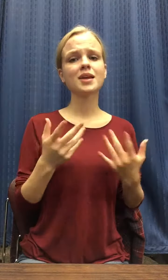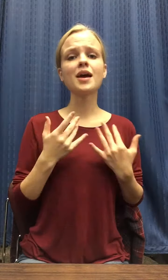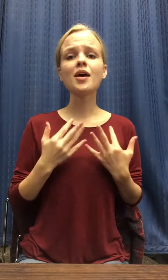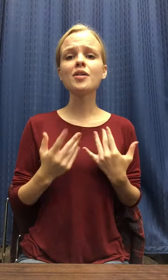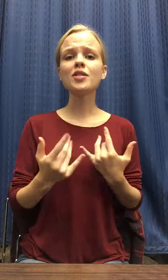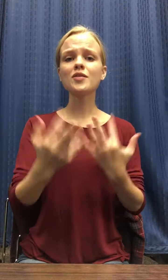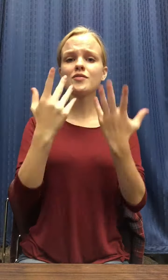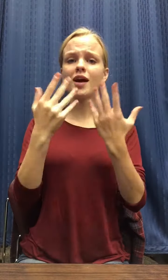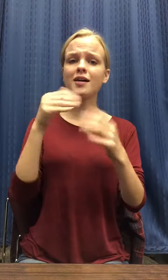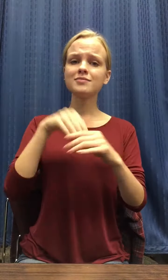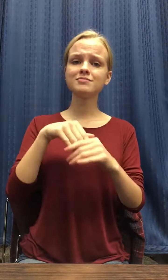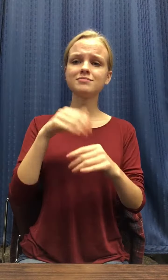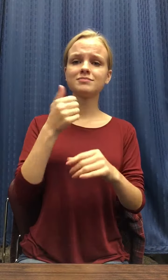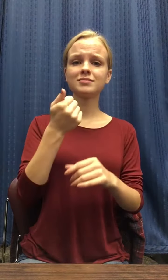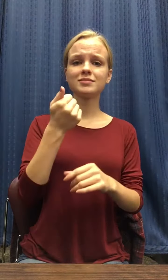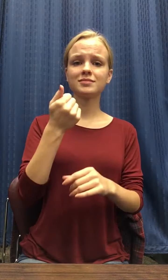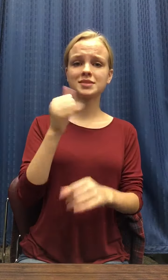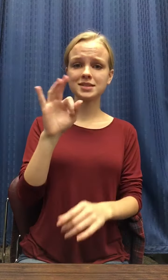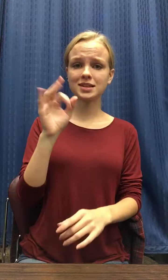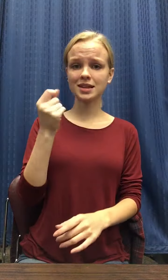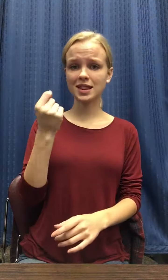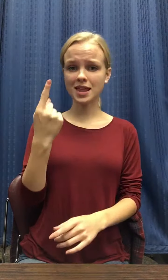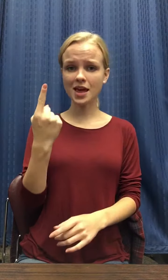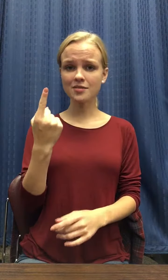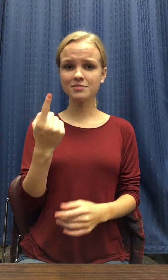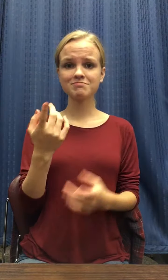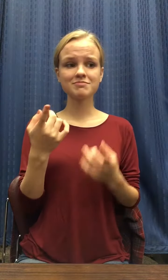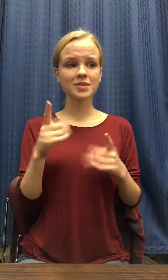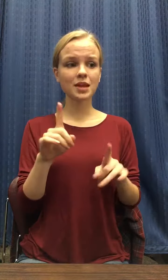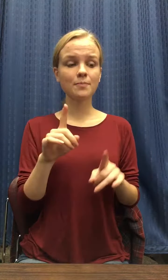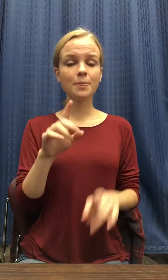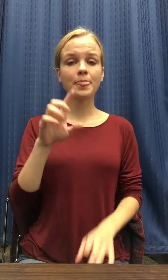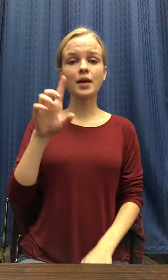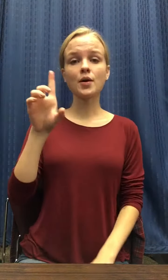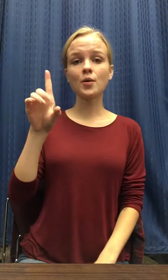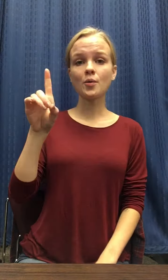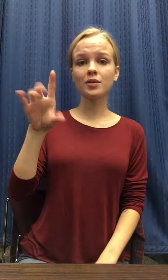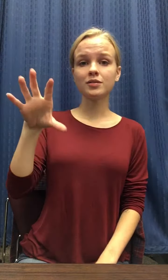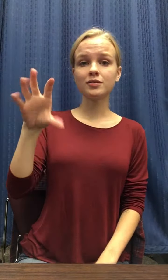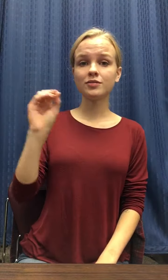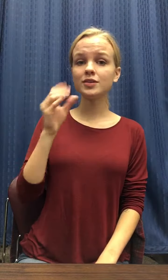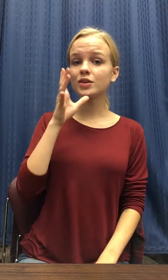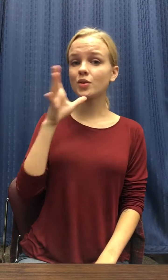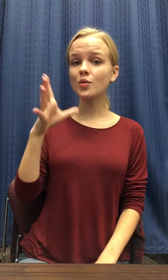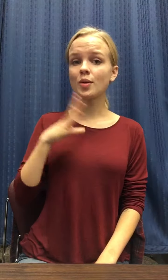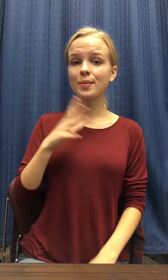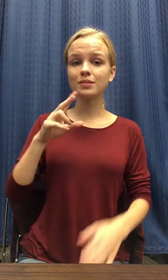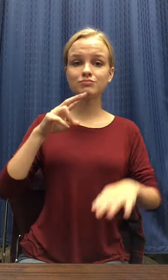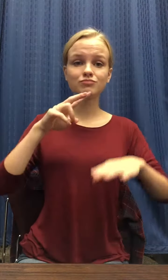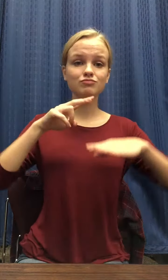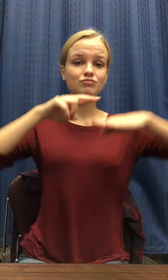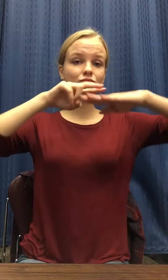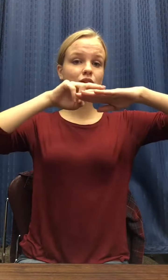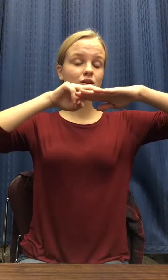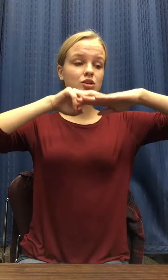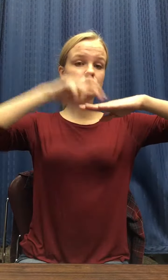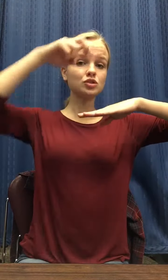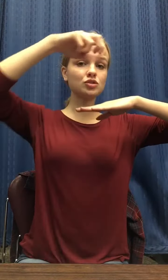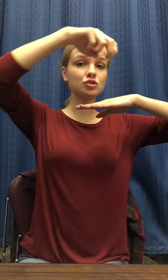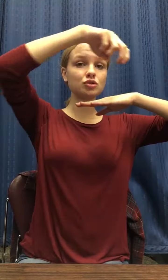with 150 women jumping to their deaths because the Triangle Company refused